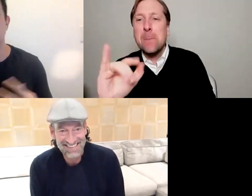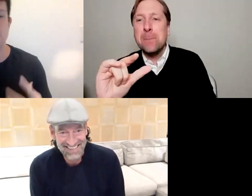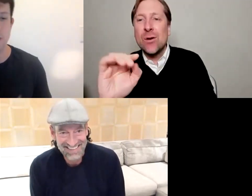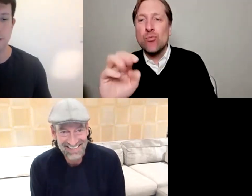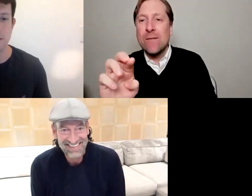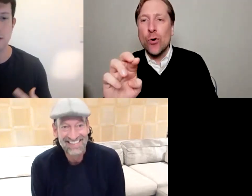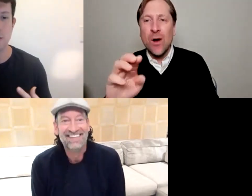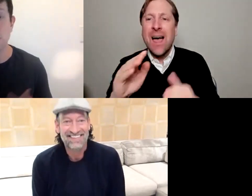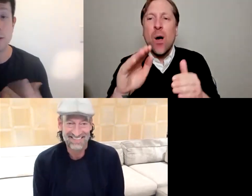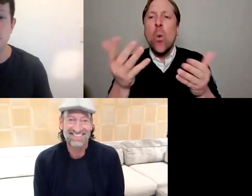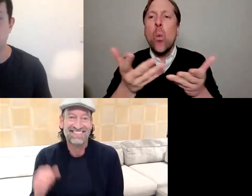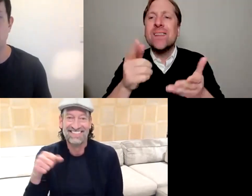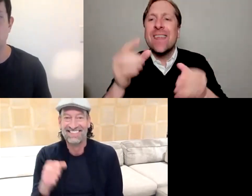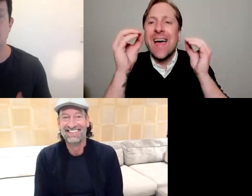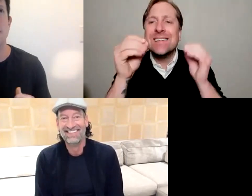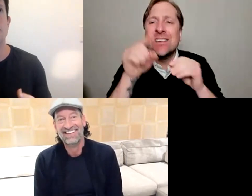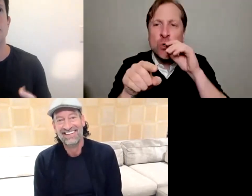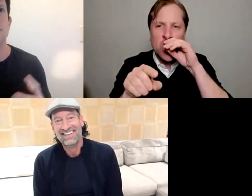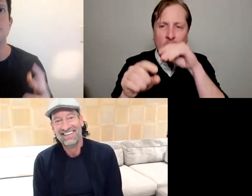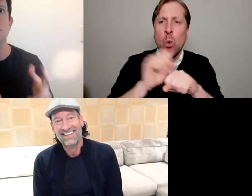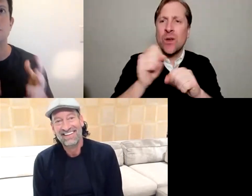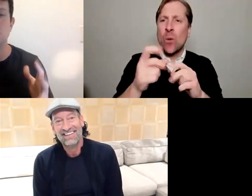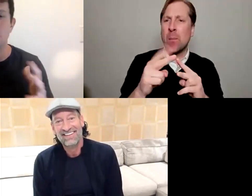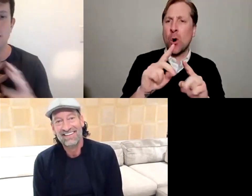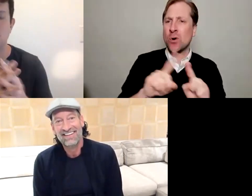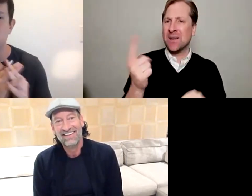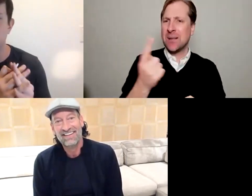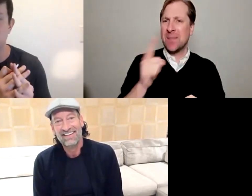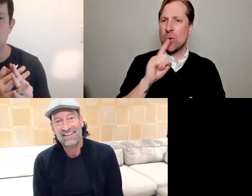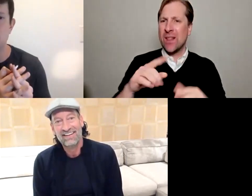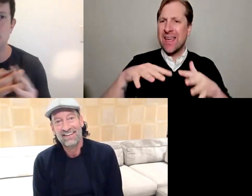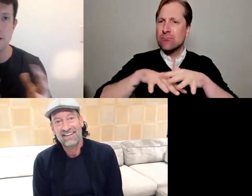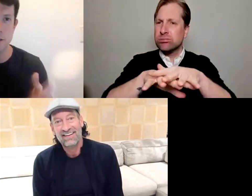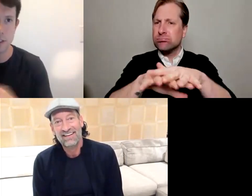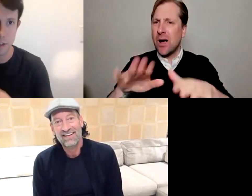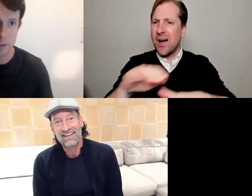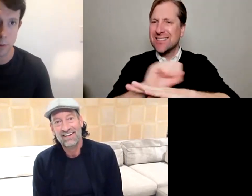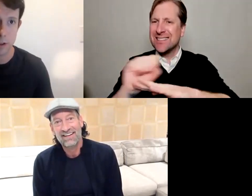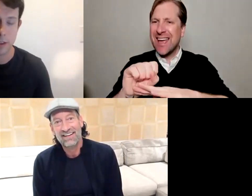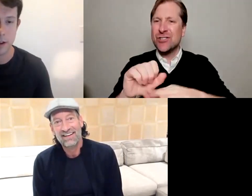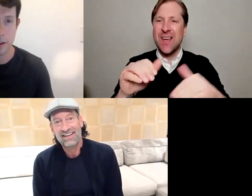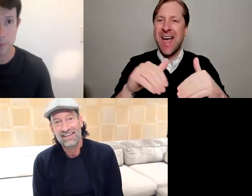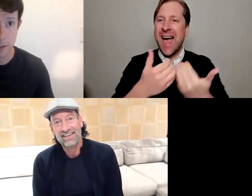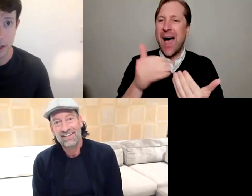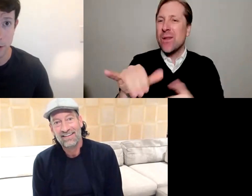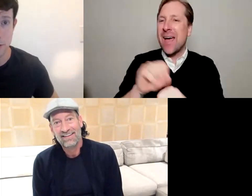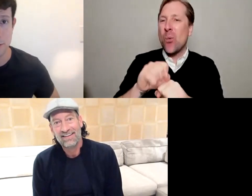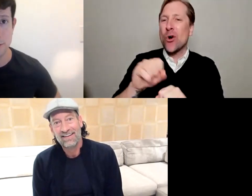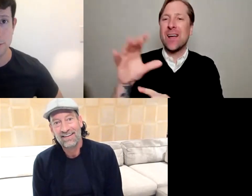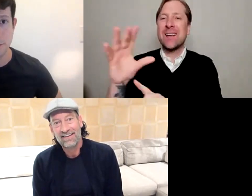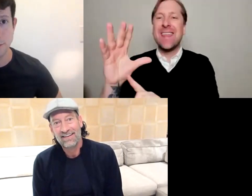only taught you about, you know, working with a scene partner, but how something so intertwined on stage translated to working then in front of the